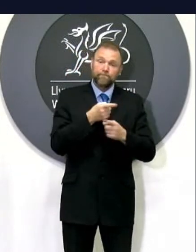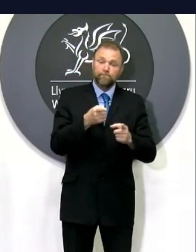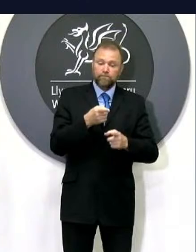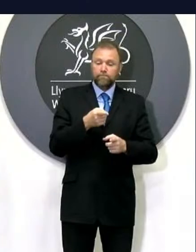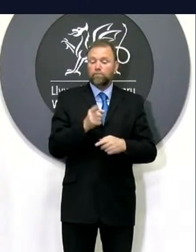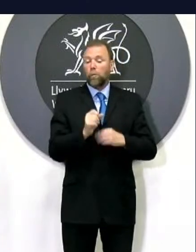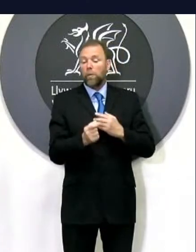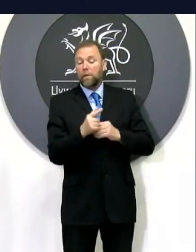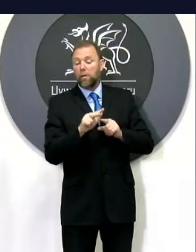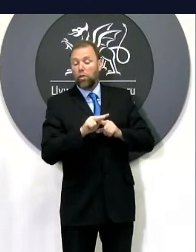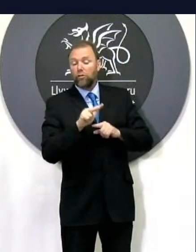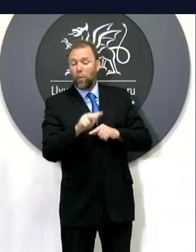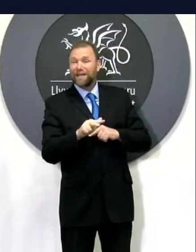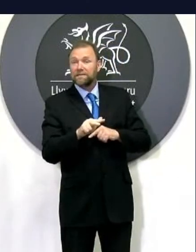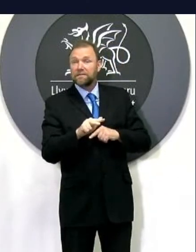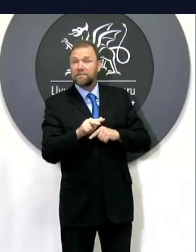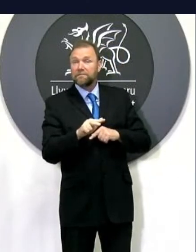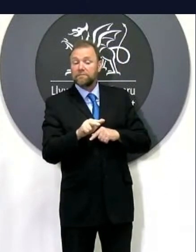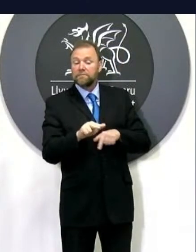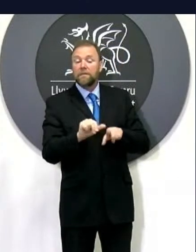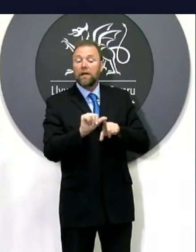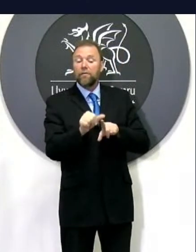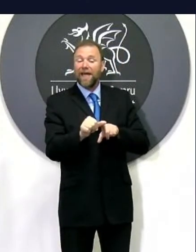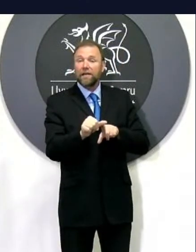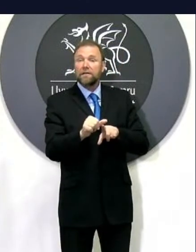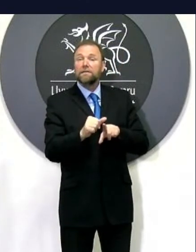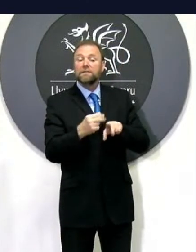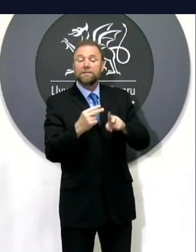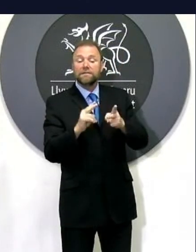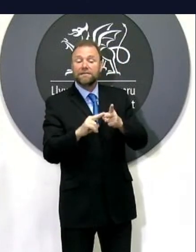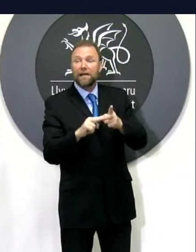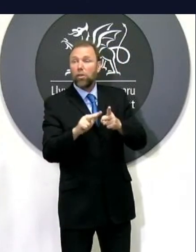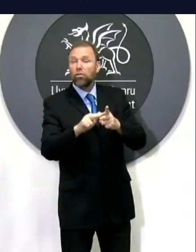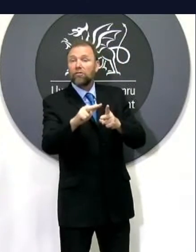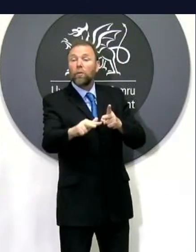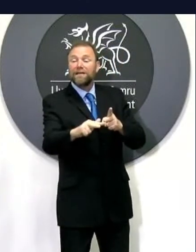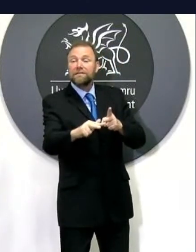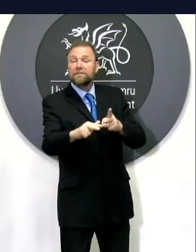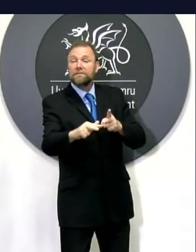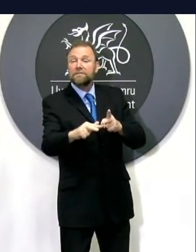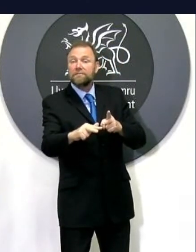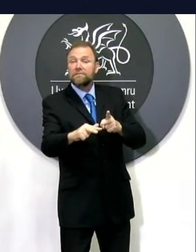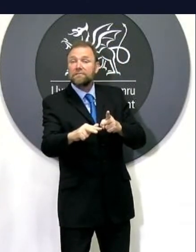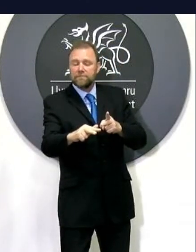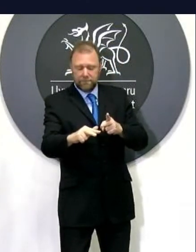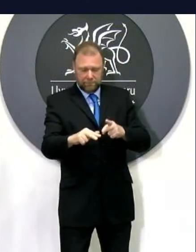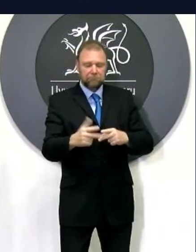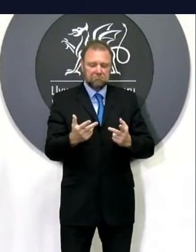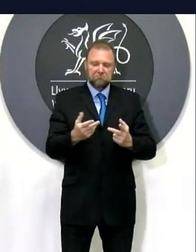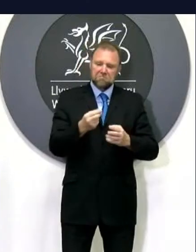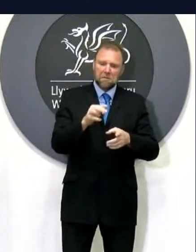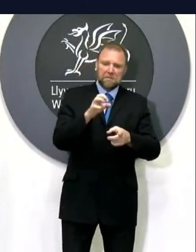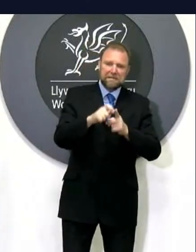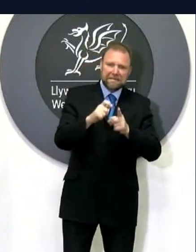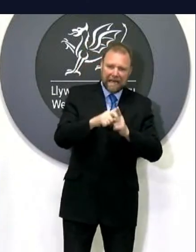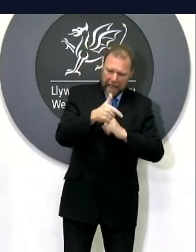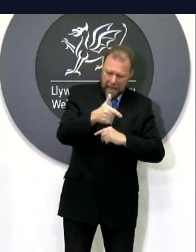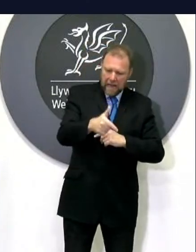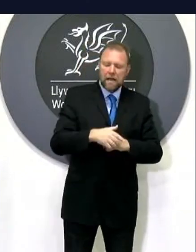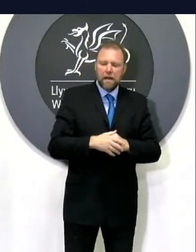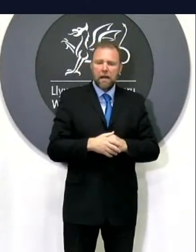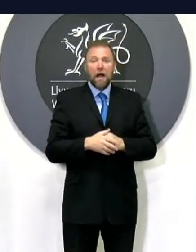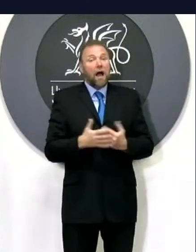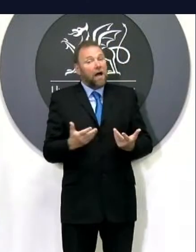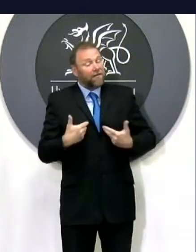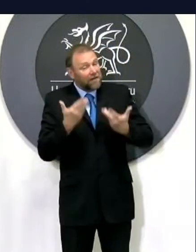happen in the next 3 weeks. I've set out 3 weeks beyond that with specific detail, and I've even indicated